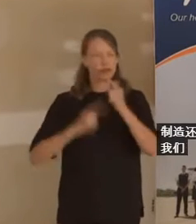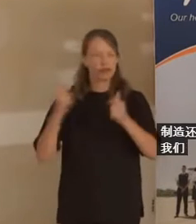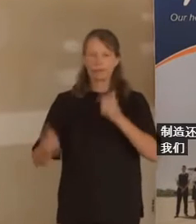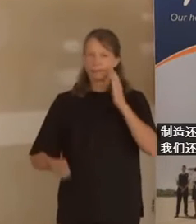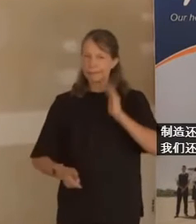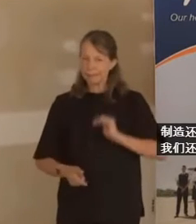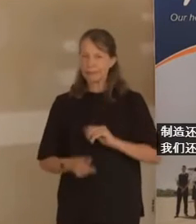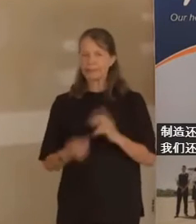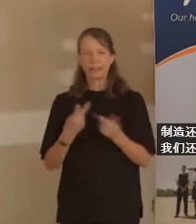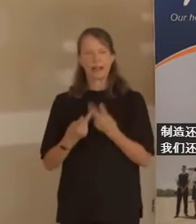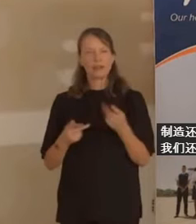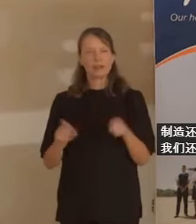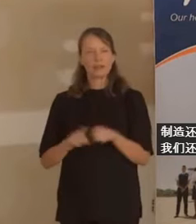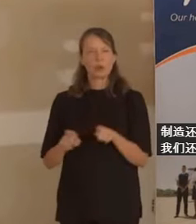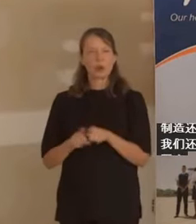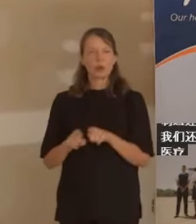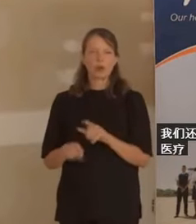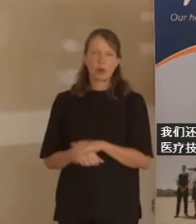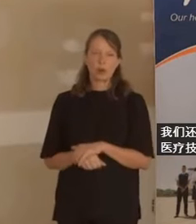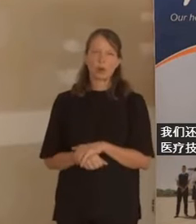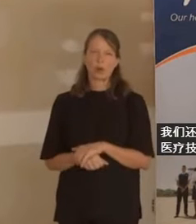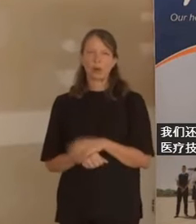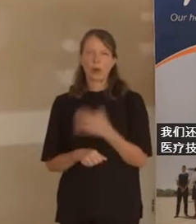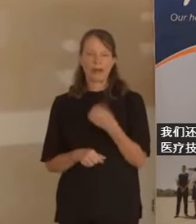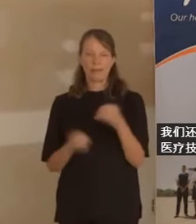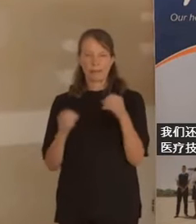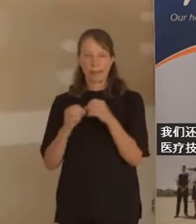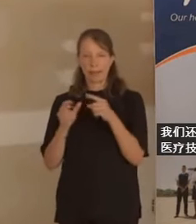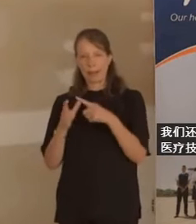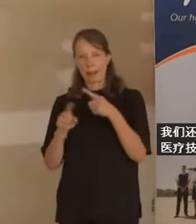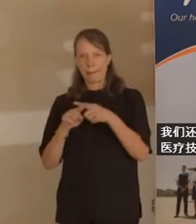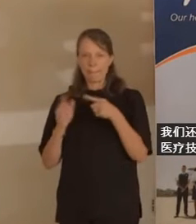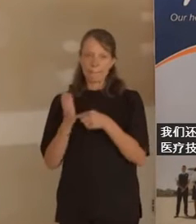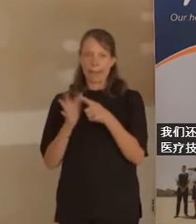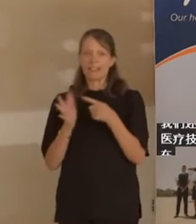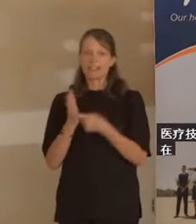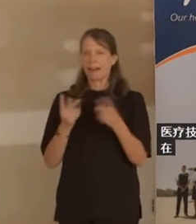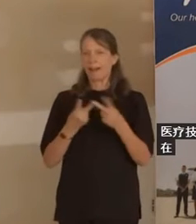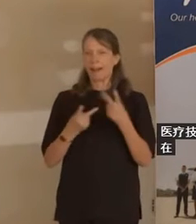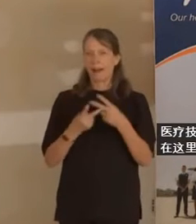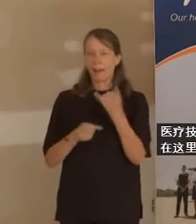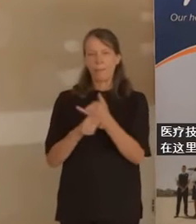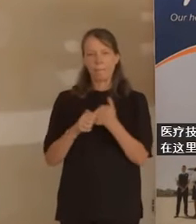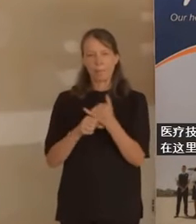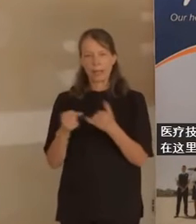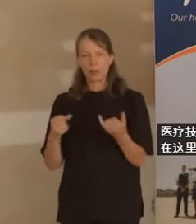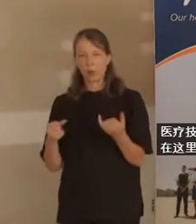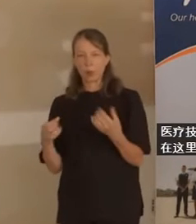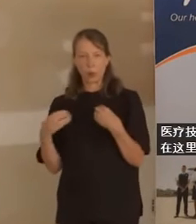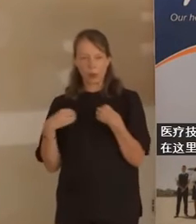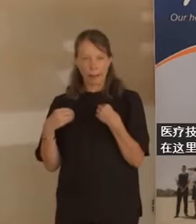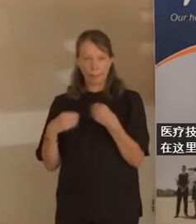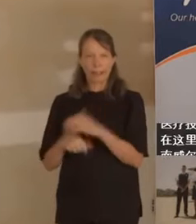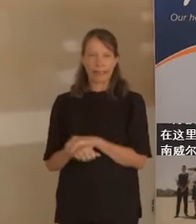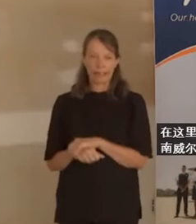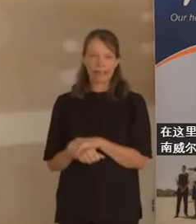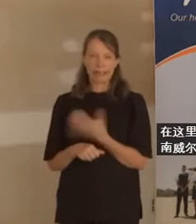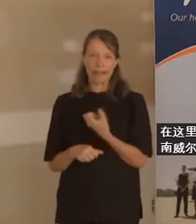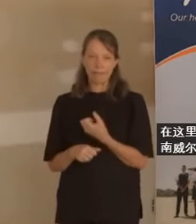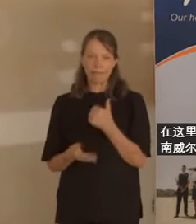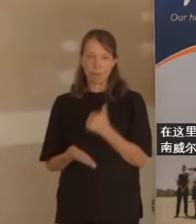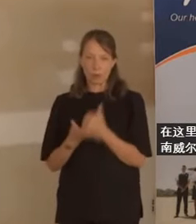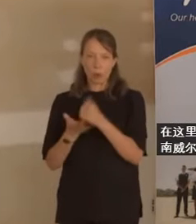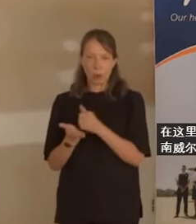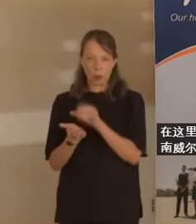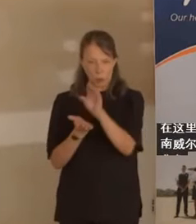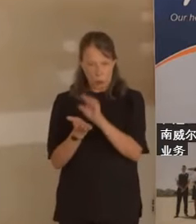We've also seen businesses like Baxter and SpeedX in the medtech space be able to access support here from the New South Wales